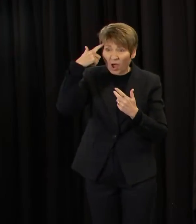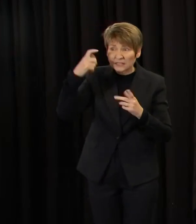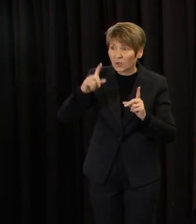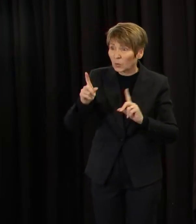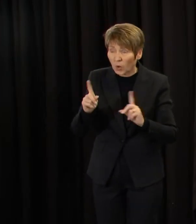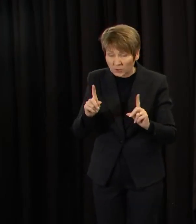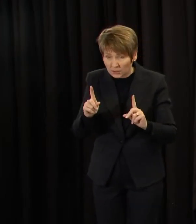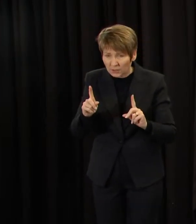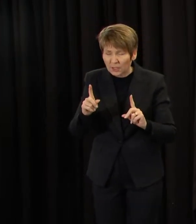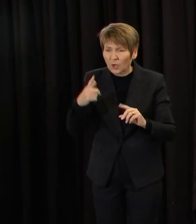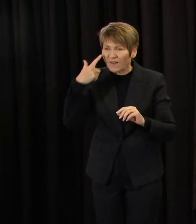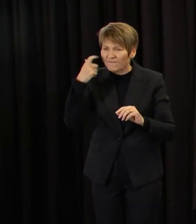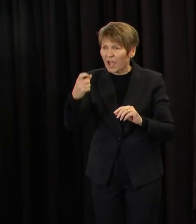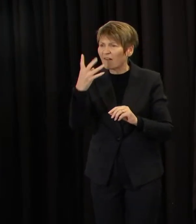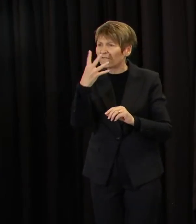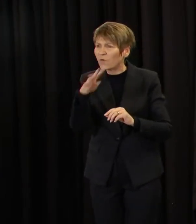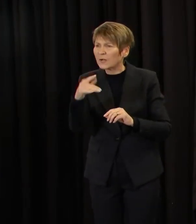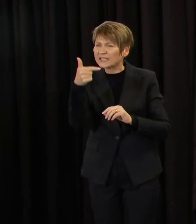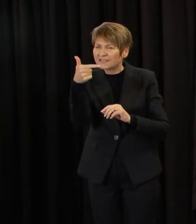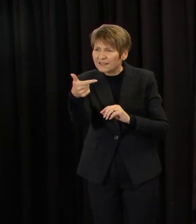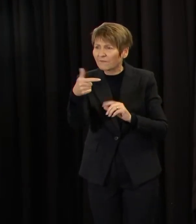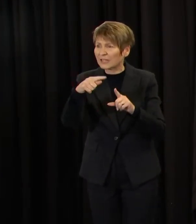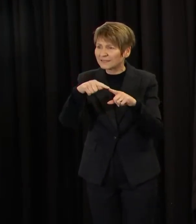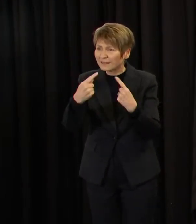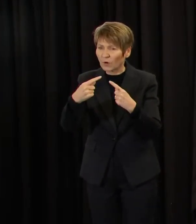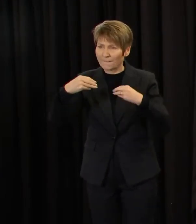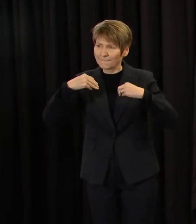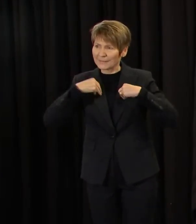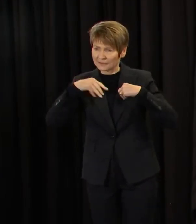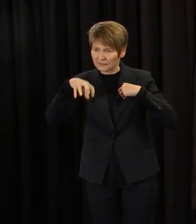businesses, mainly very small businesses in one corner of that estate.